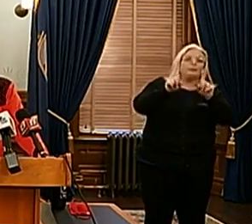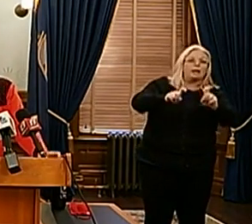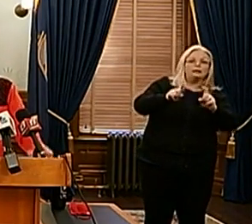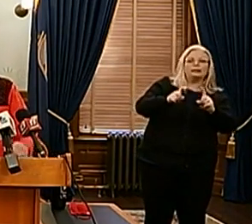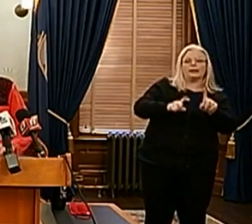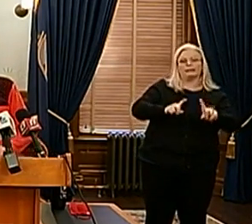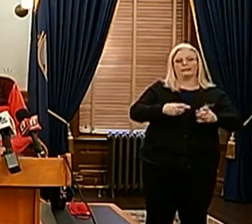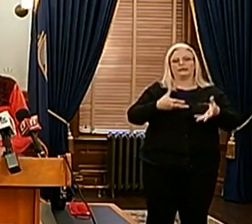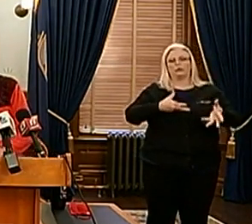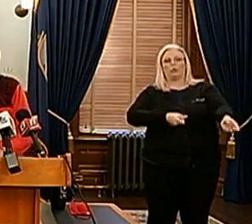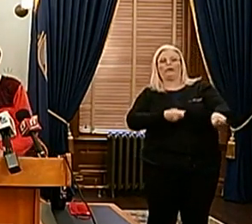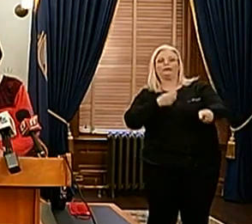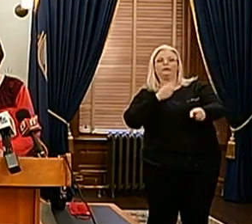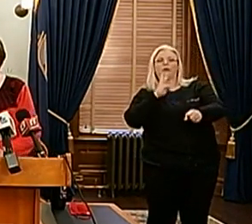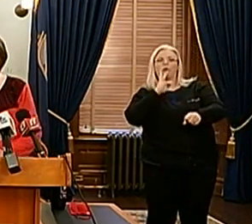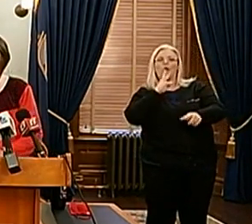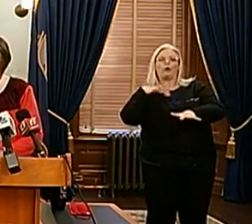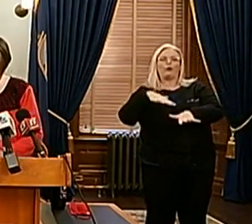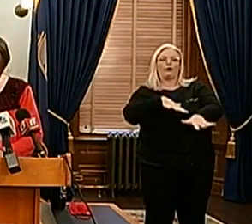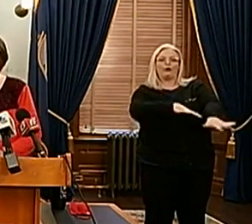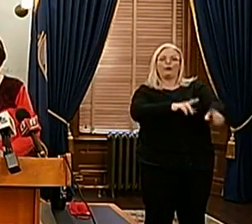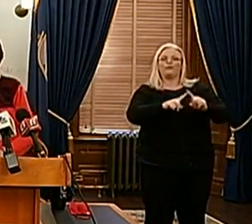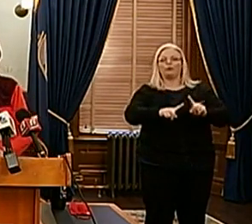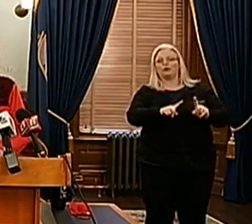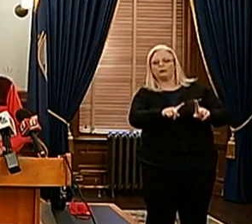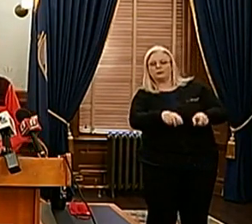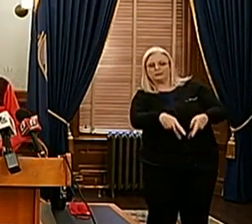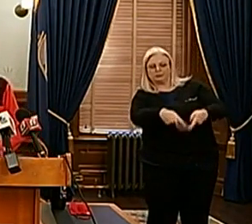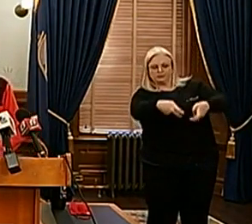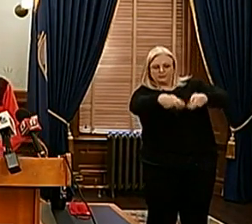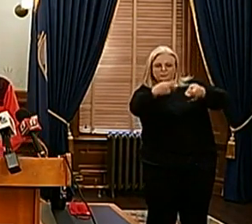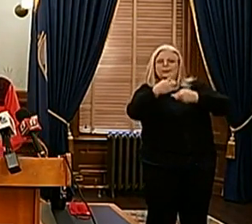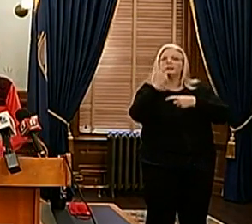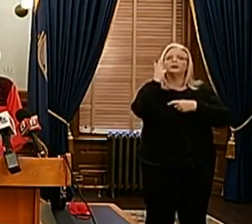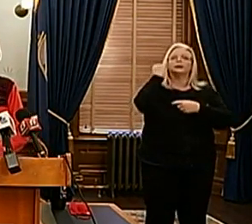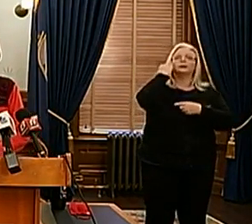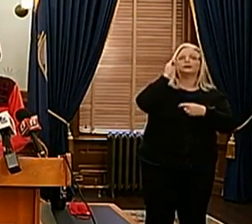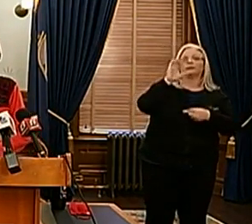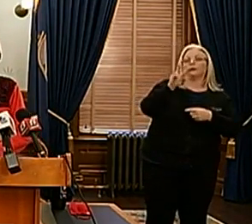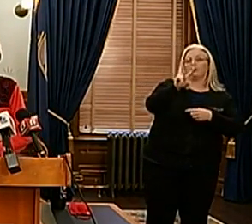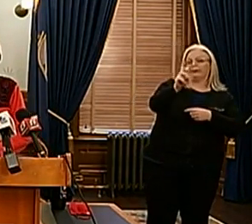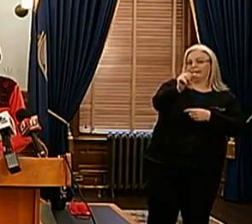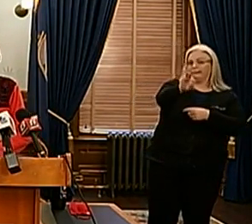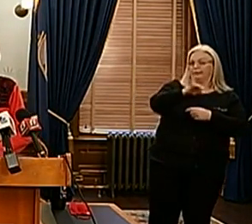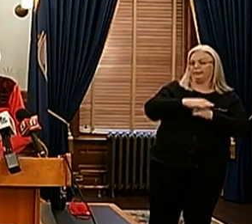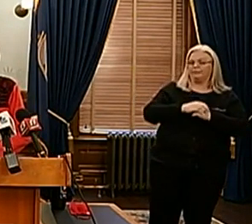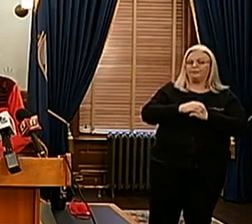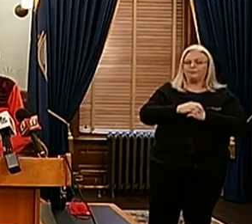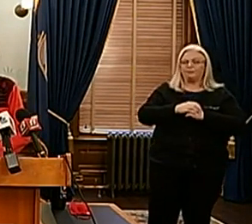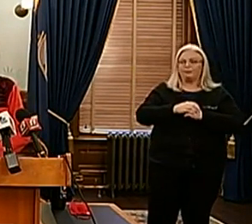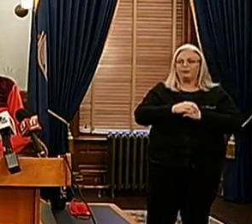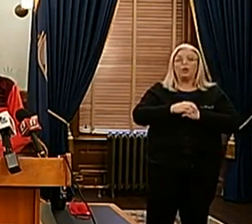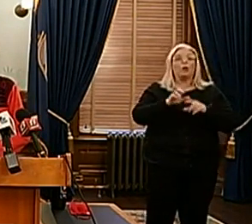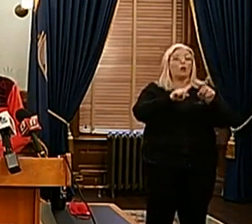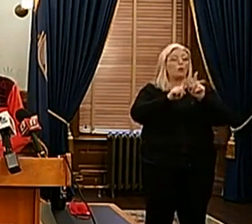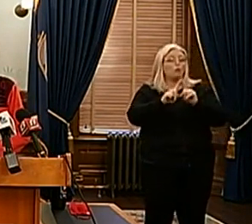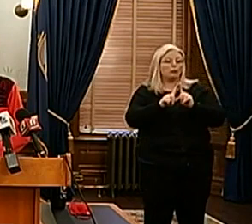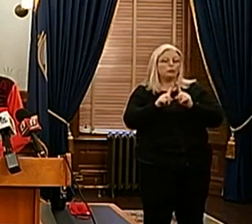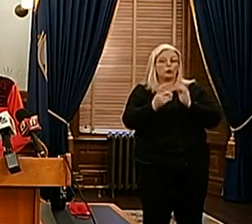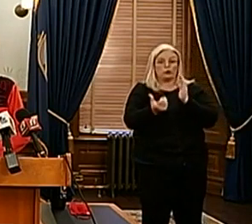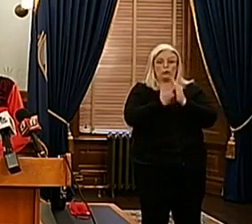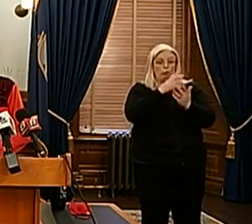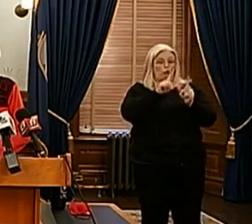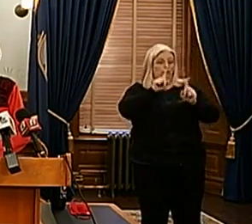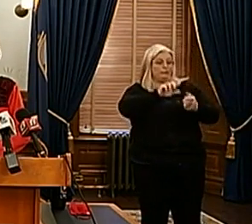testing wastewater for signs of COVID-19. Through the new strategy, we also will cast a wider net